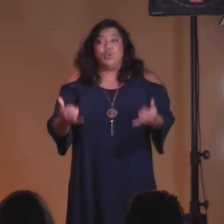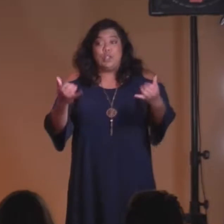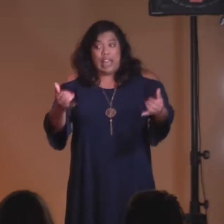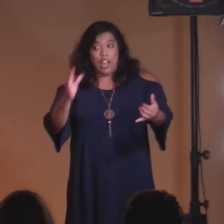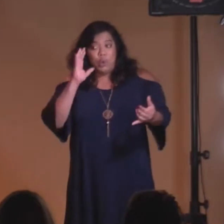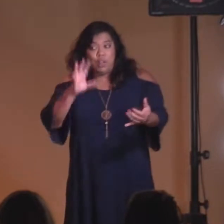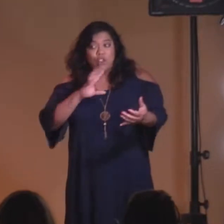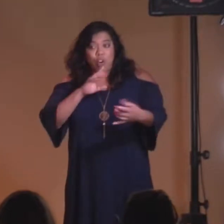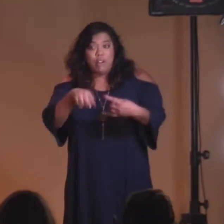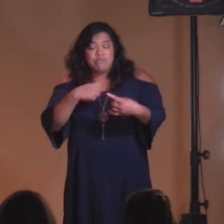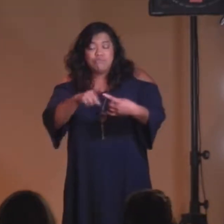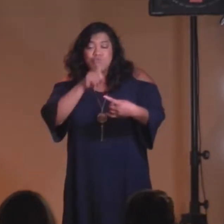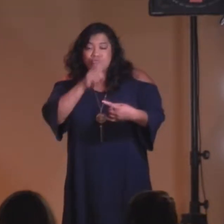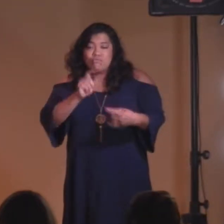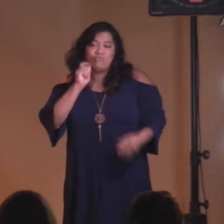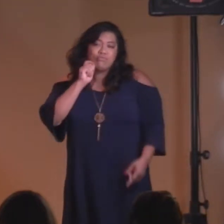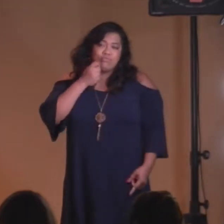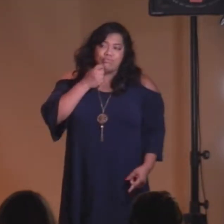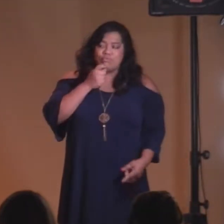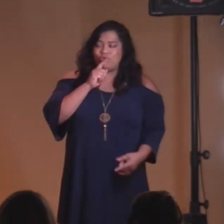cool and interesting topic.